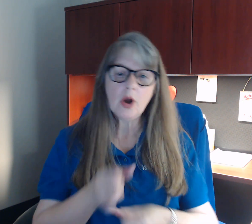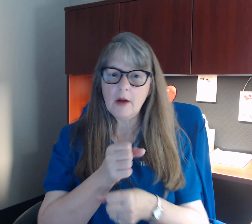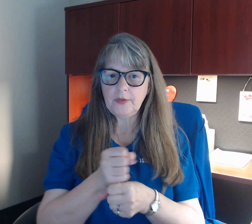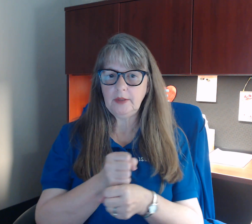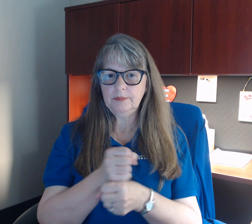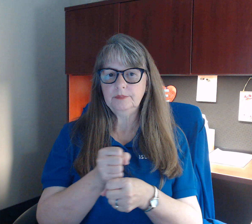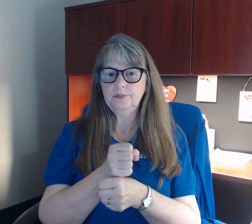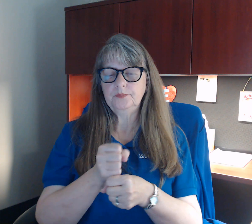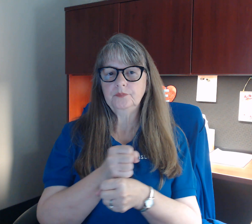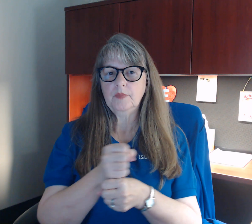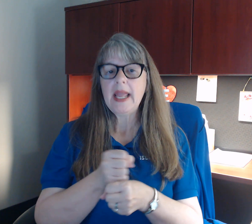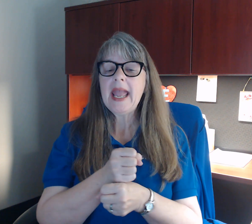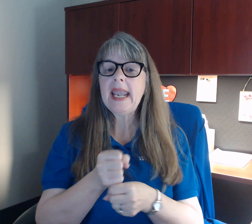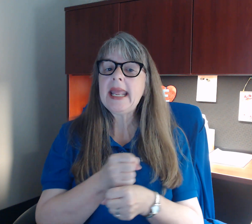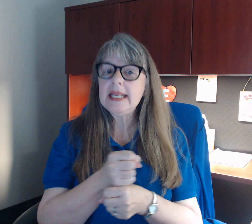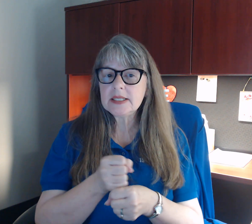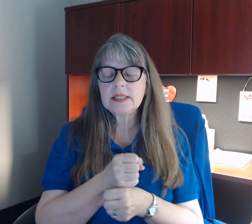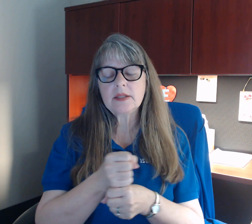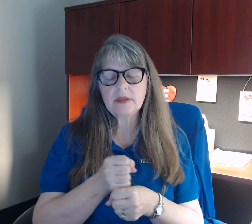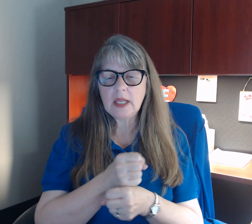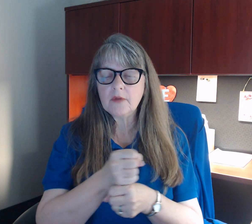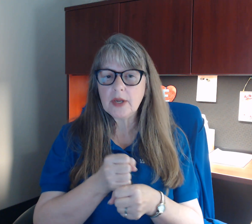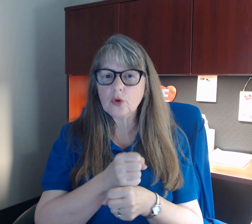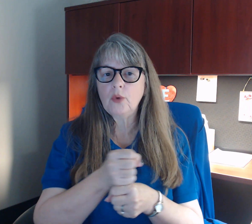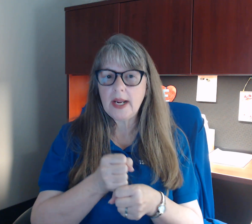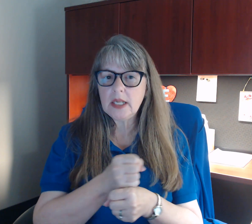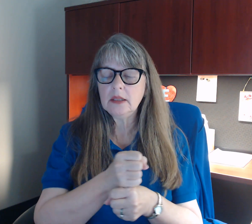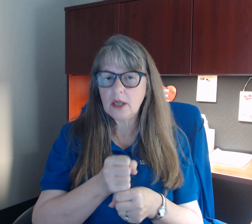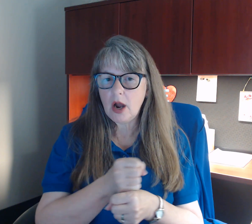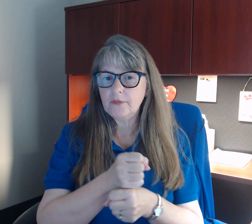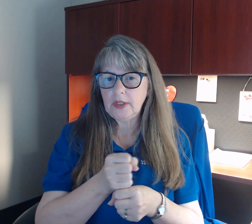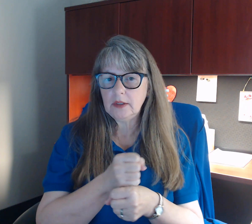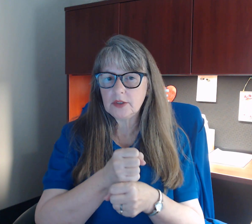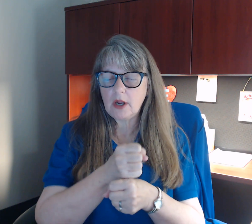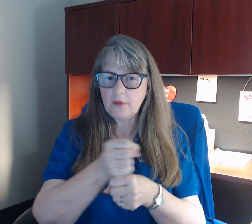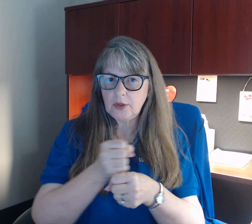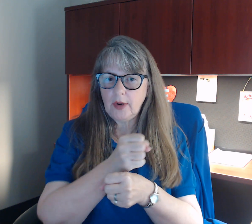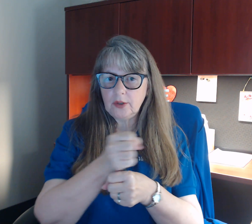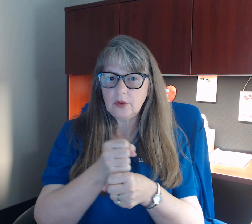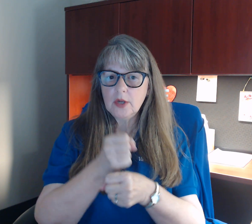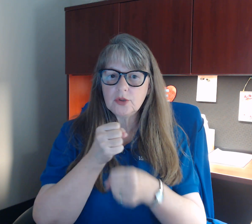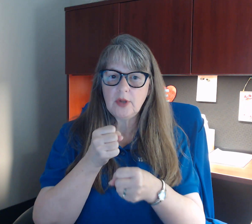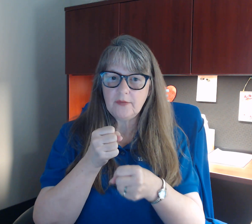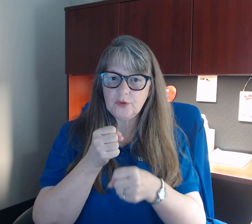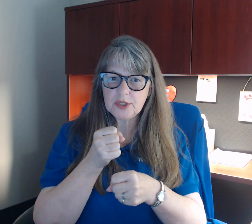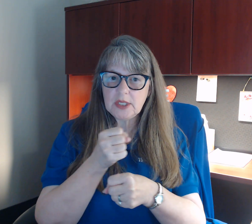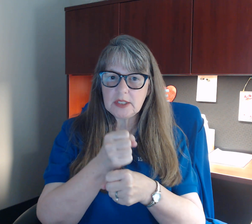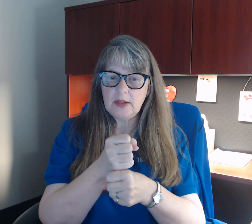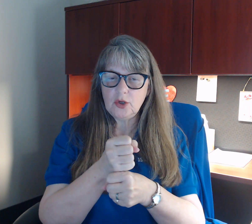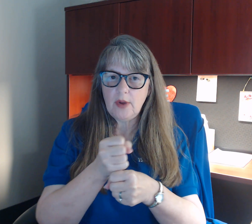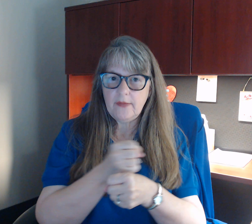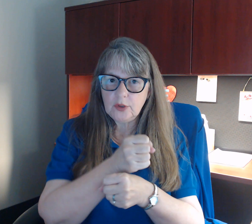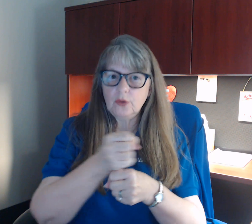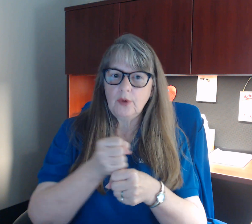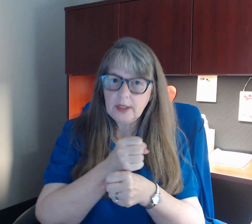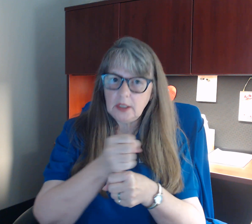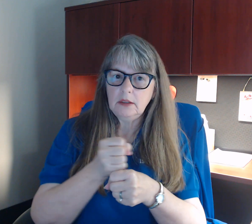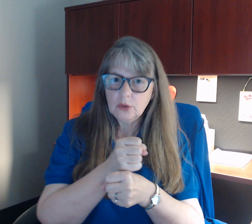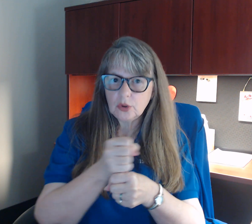Coffee. And it's, think of it grinding the coffee. It's a coffee grinder. So you have just this, and then you have that you're grinding your coffee,